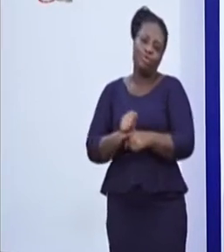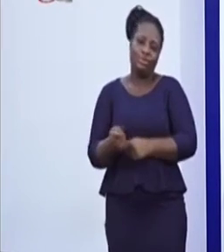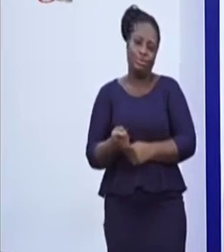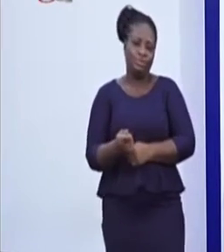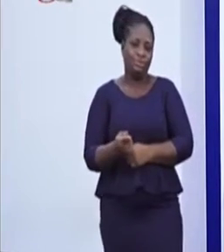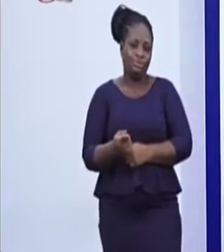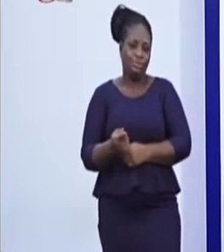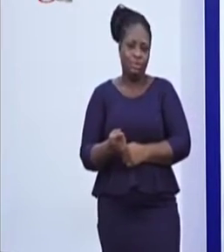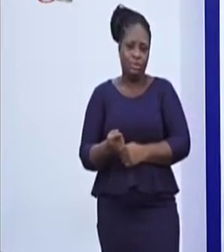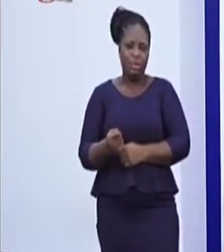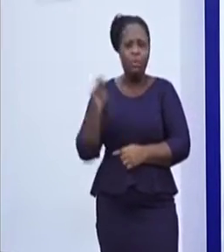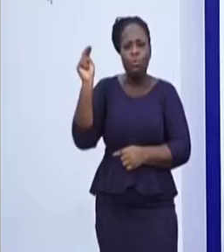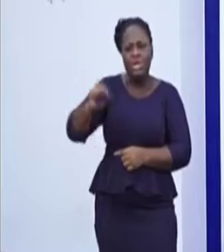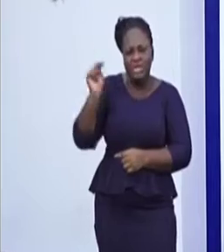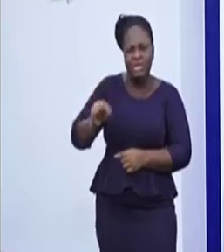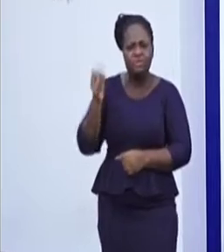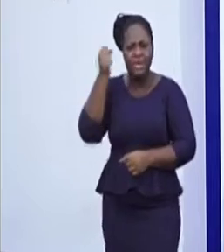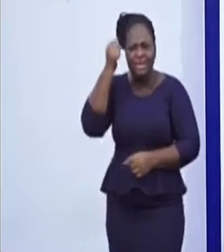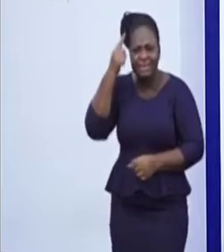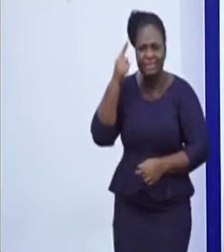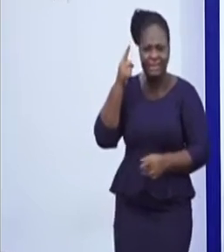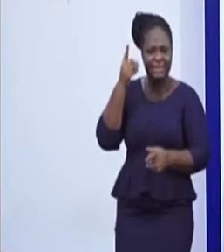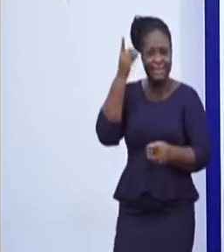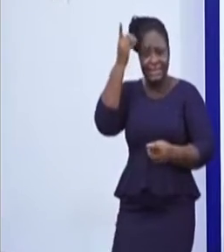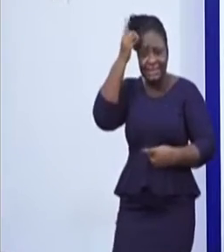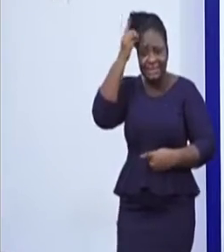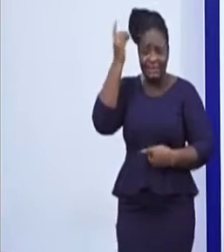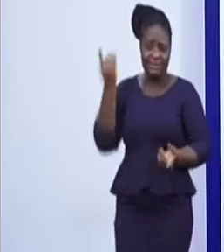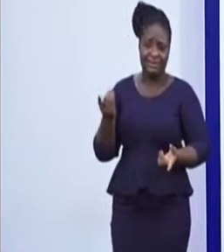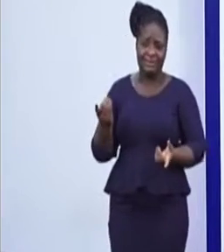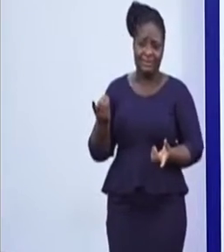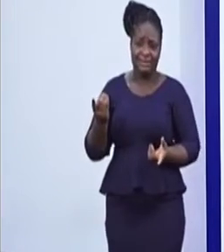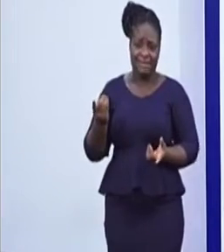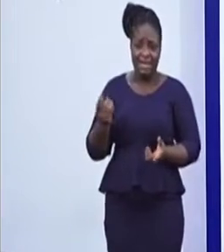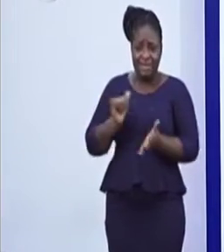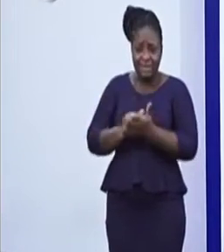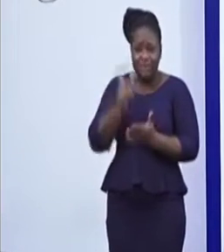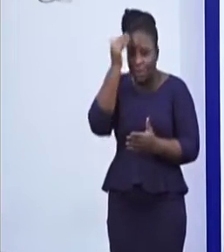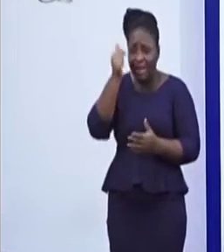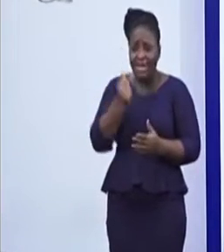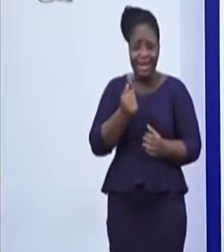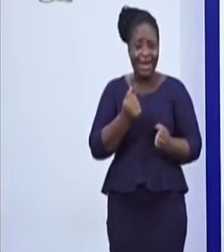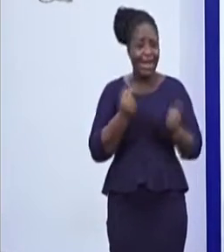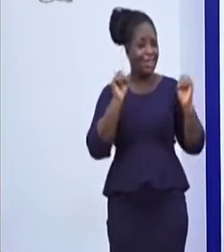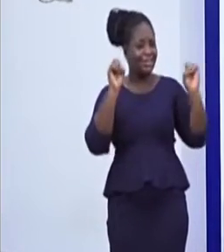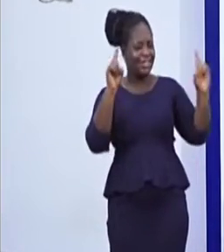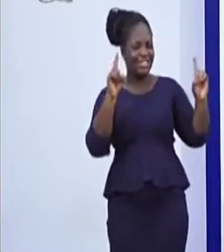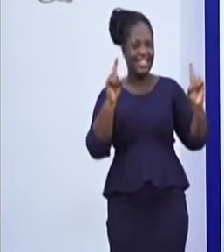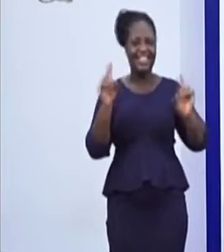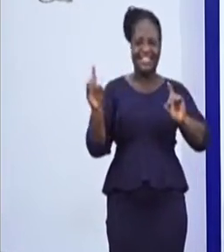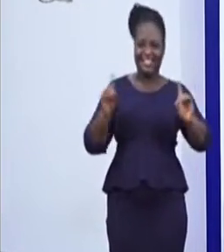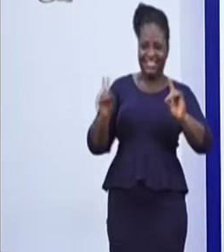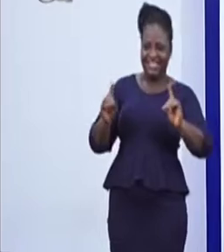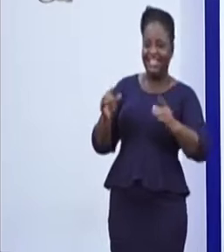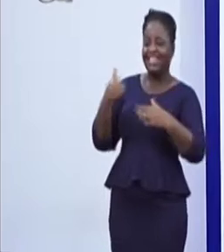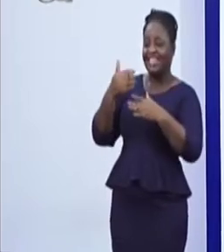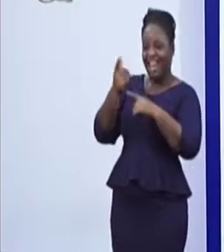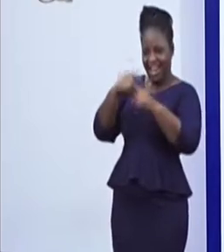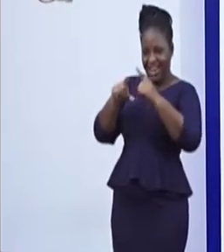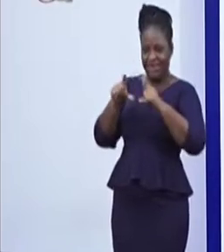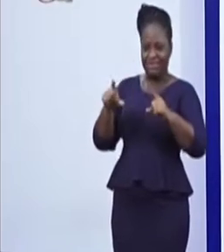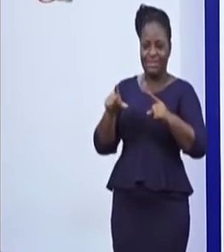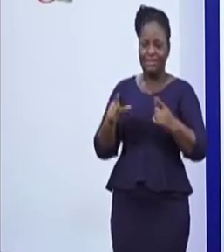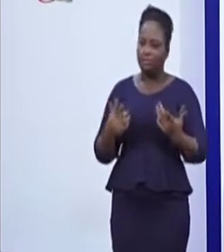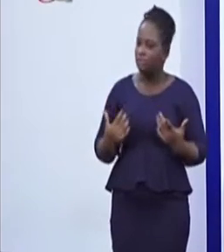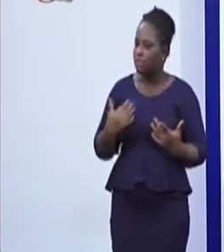be you. We also need to understand the disease, and that's why I'm so happy about the education that is being done in various languages. And then we